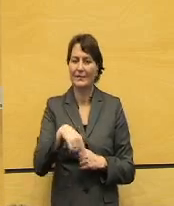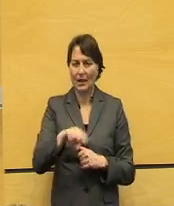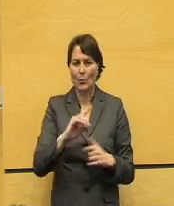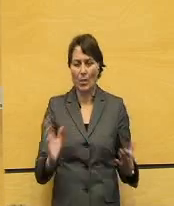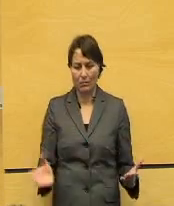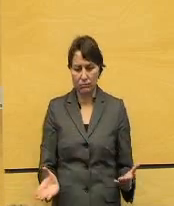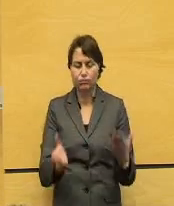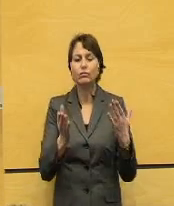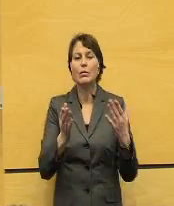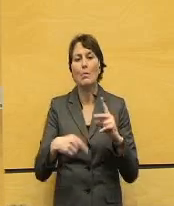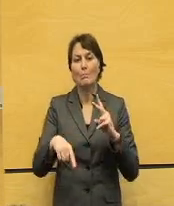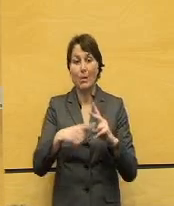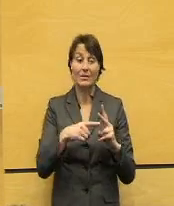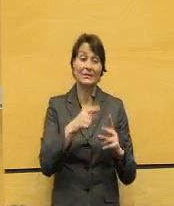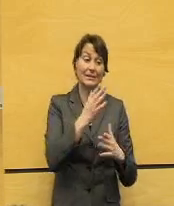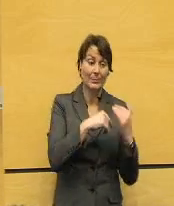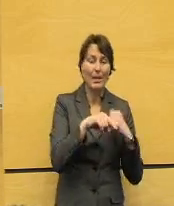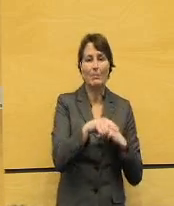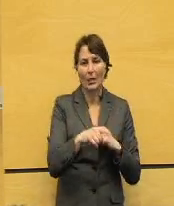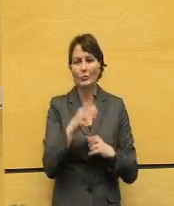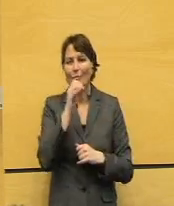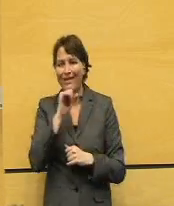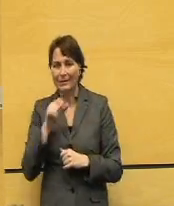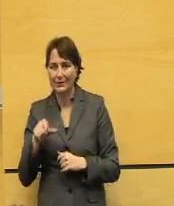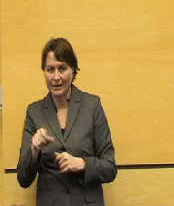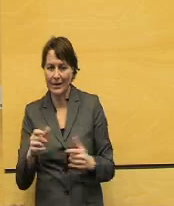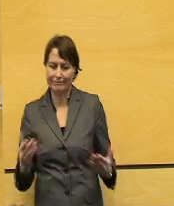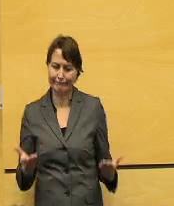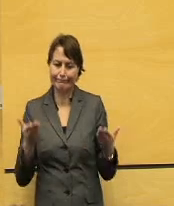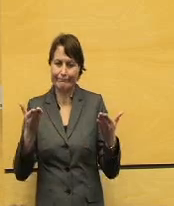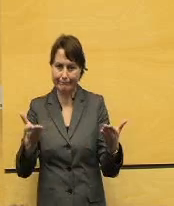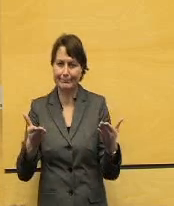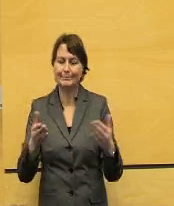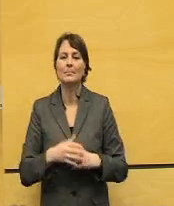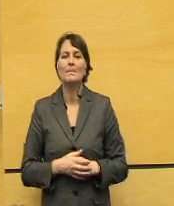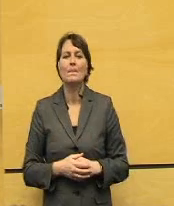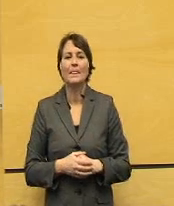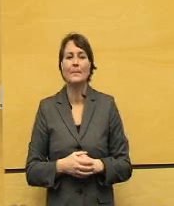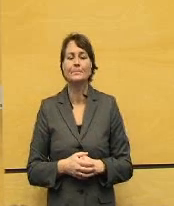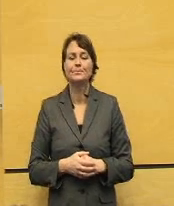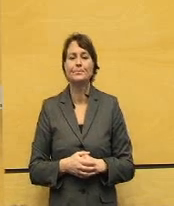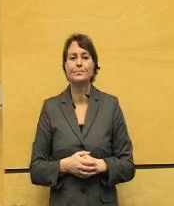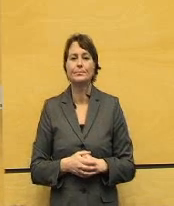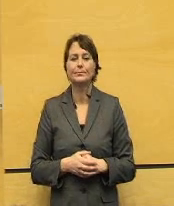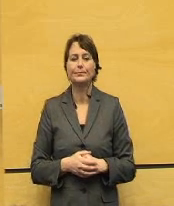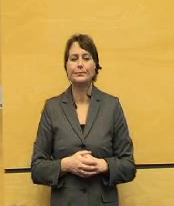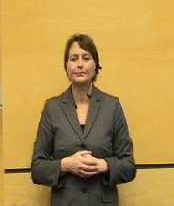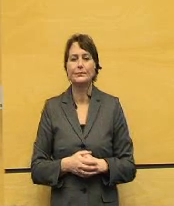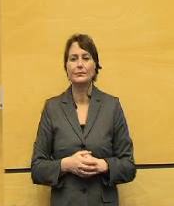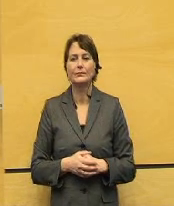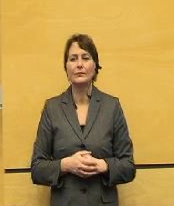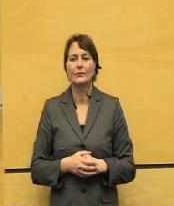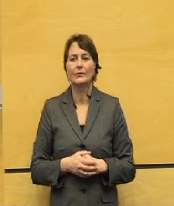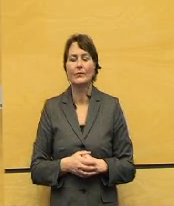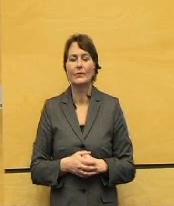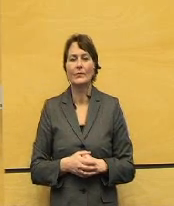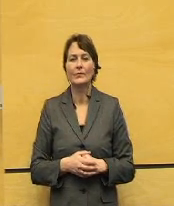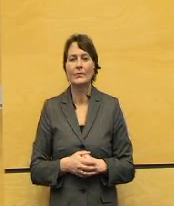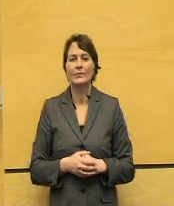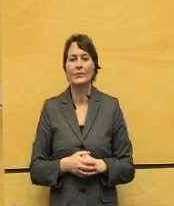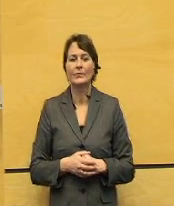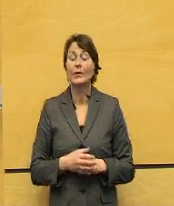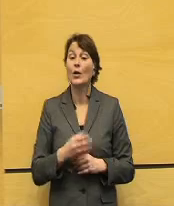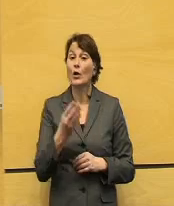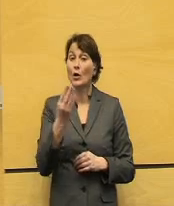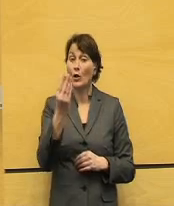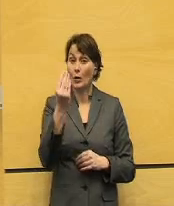disability and the elderly. Other than providing allowance to persons with disability and other people